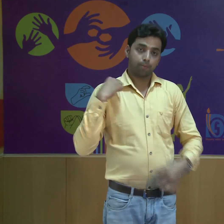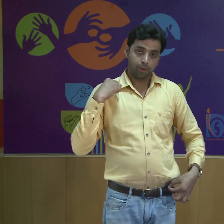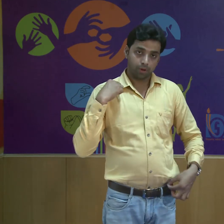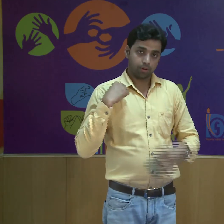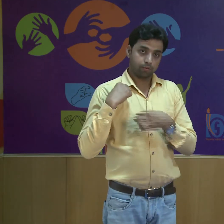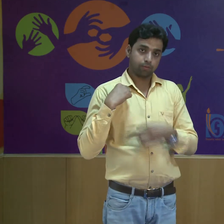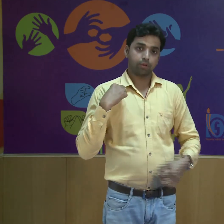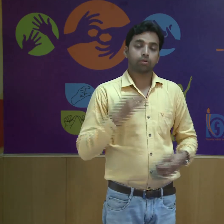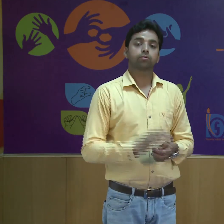Brahmin,